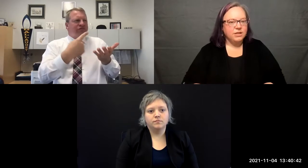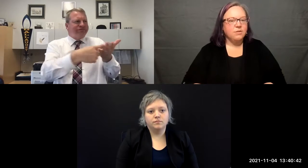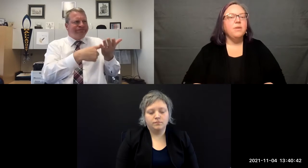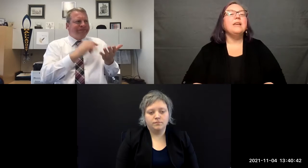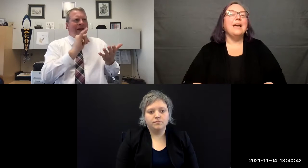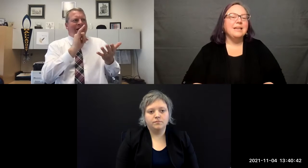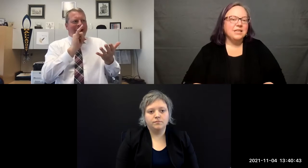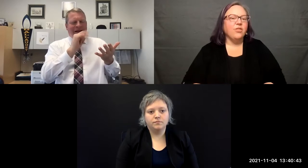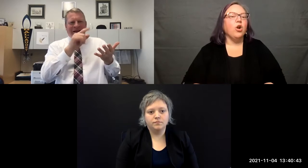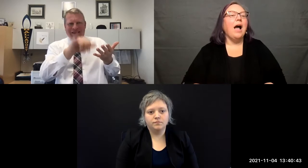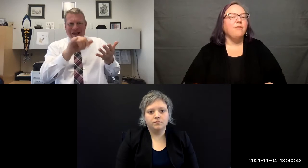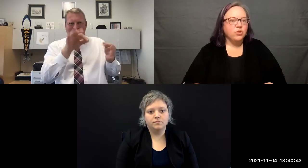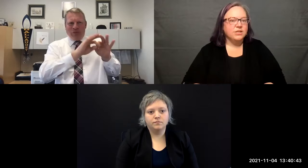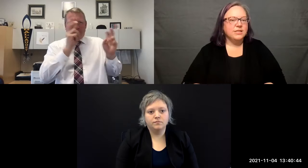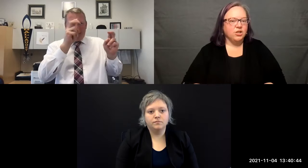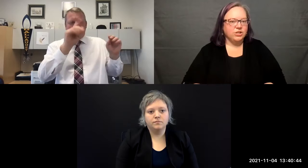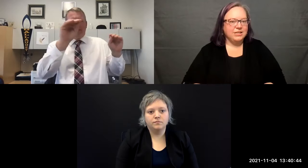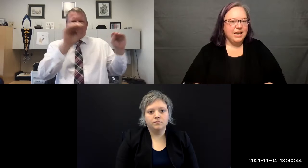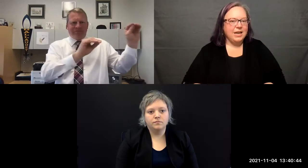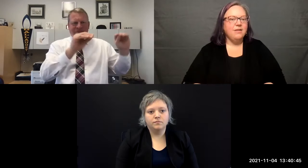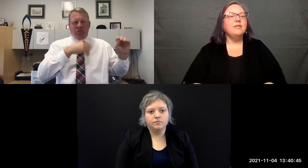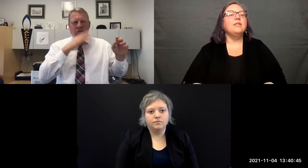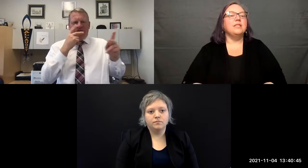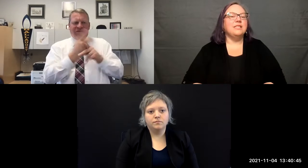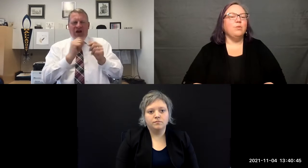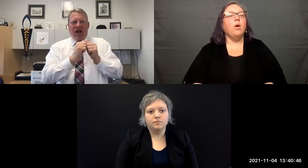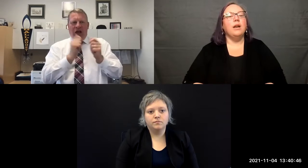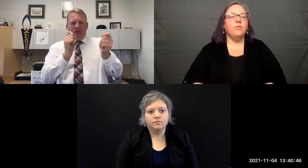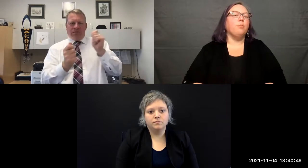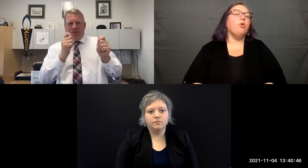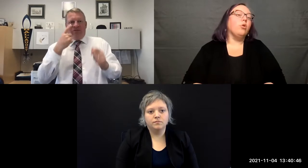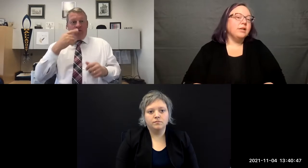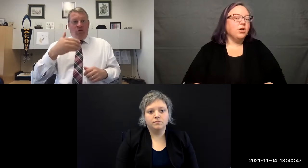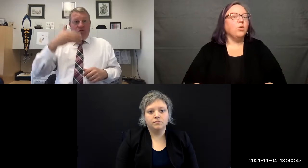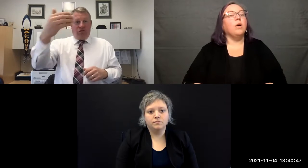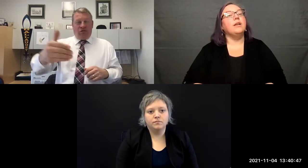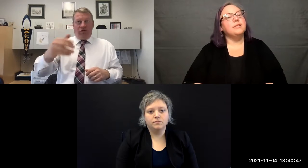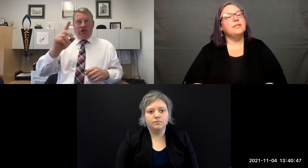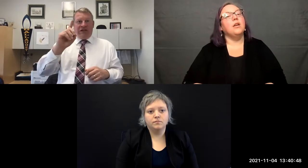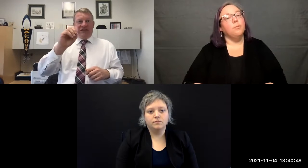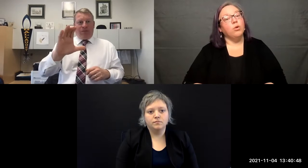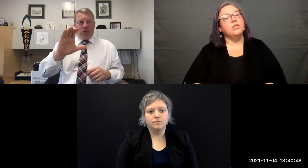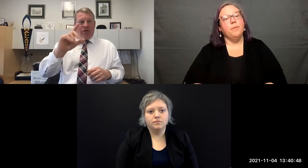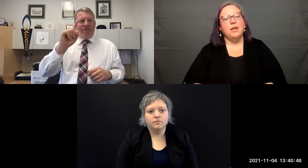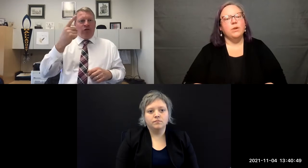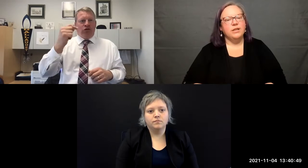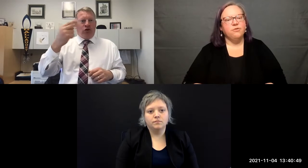them and get together after the discussion today to see what the priorities are, what it is an important topic that we need to focus